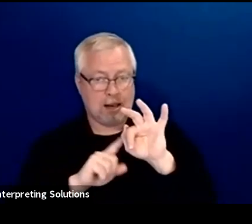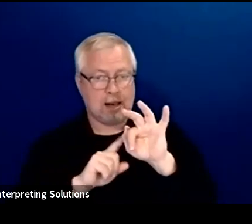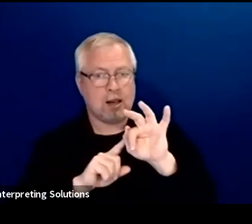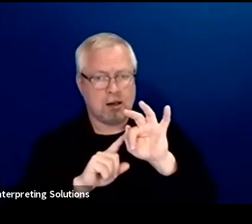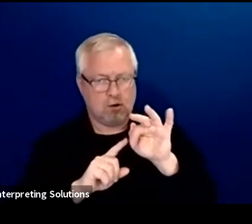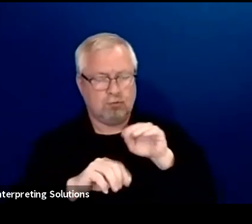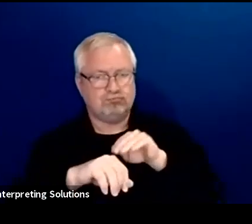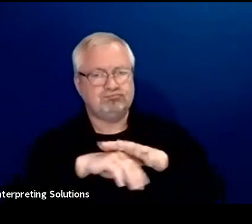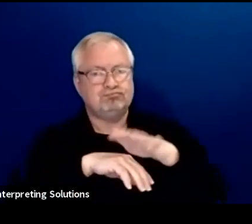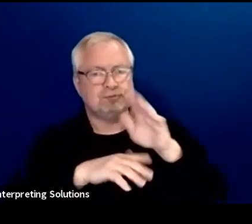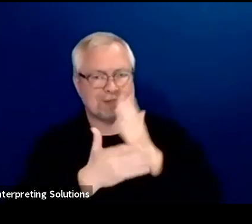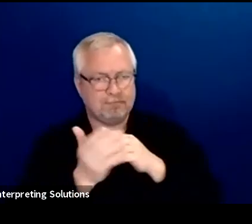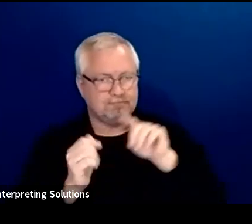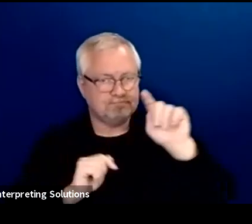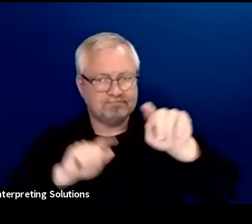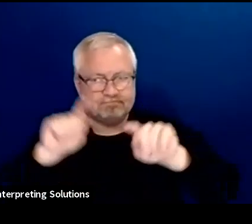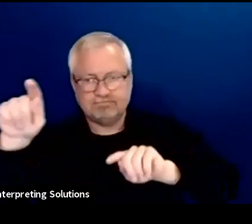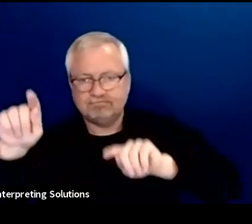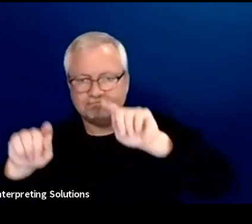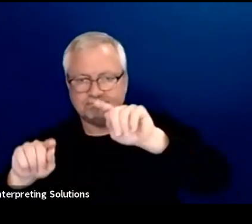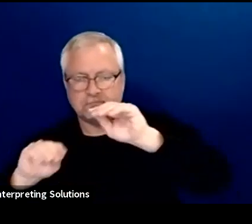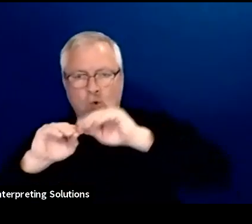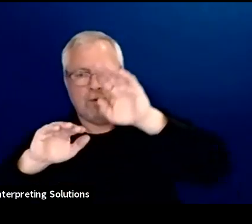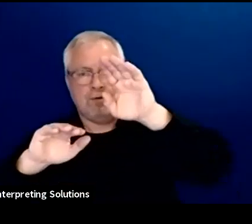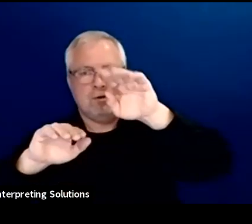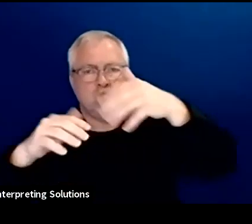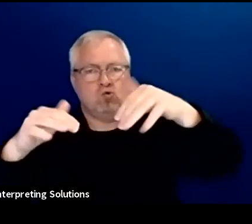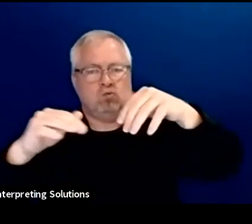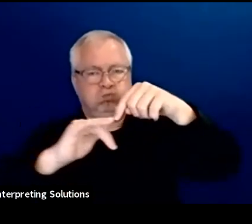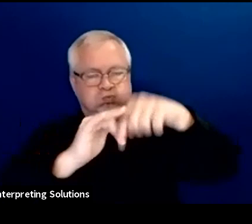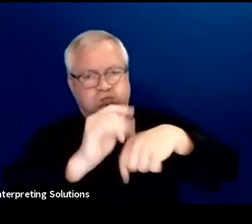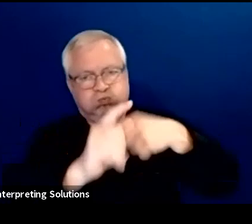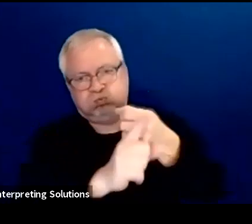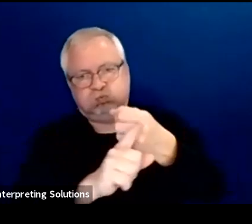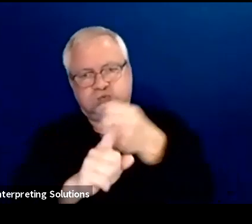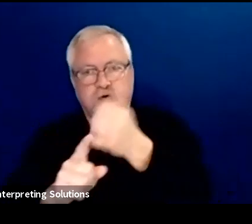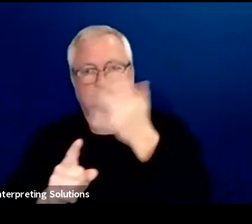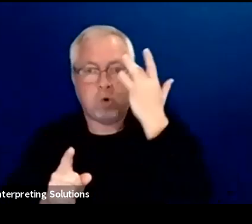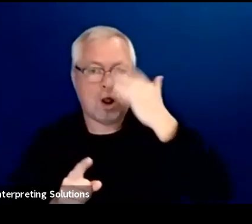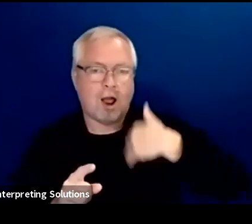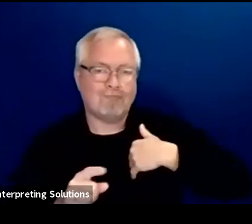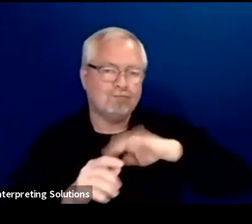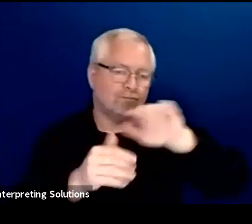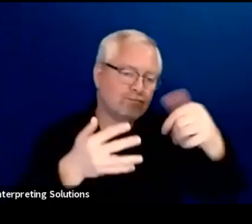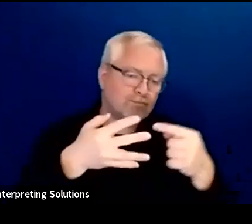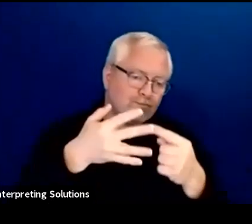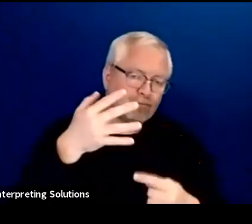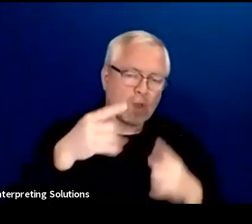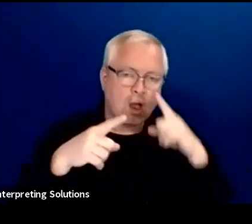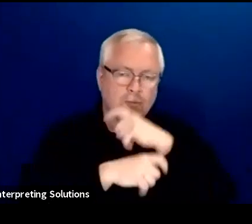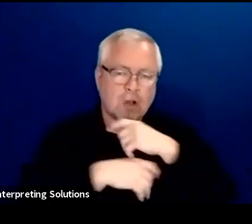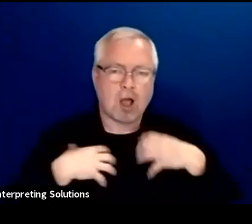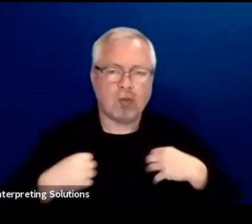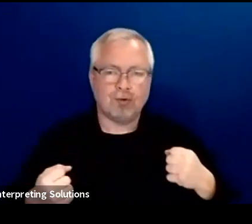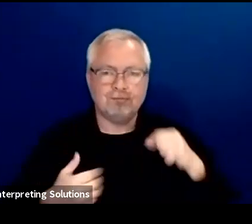more deeply because of their additional health complications that we know that they already have. Great, thank